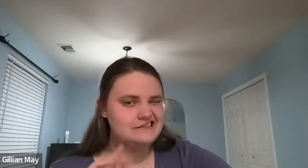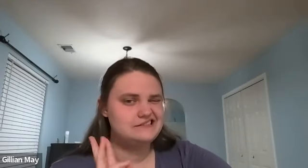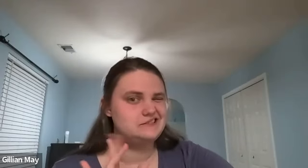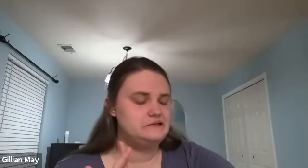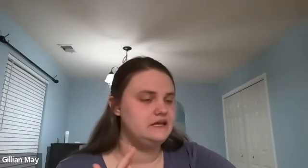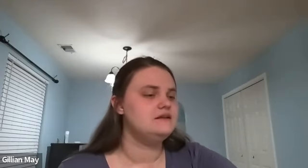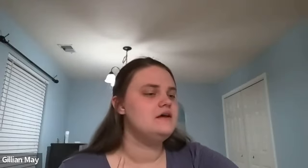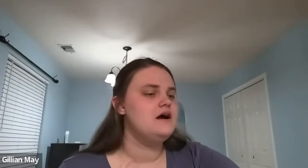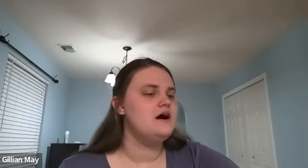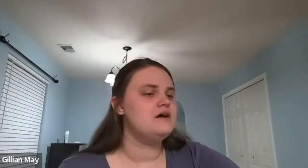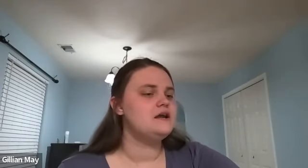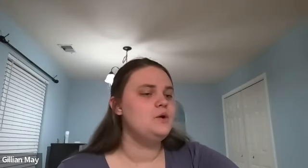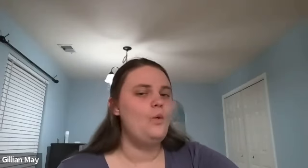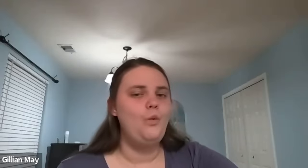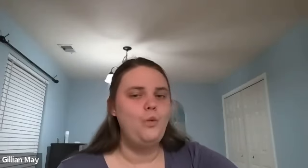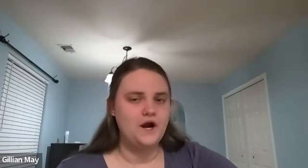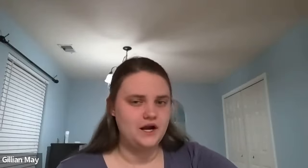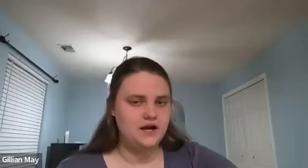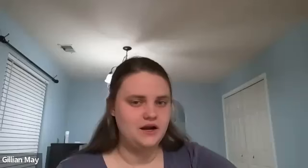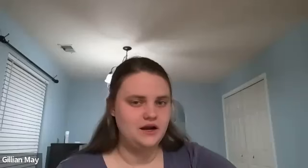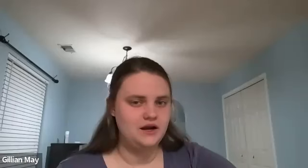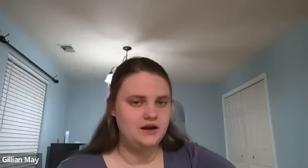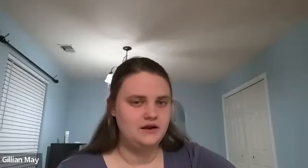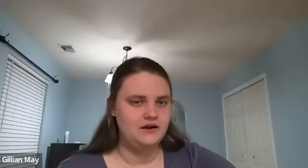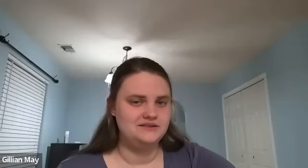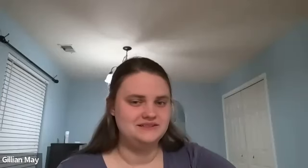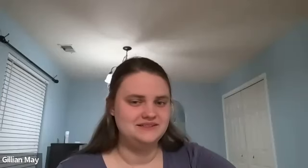it's 6:28. All right. Work.